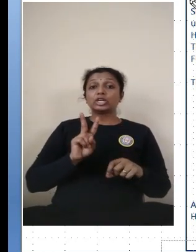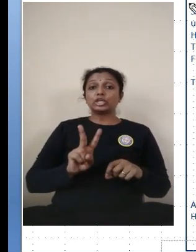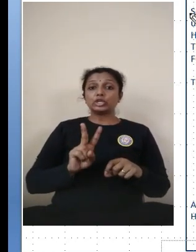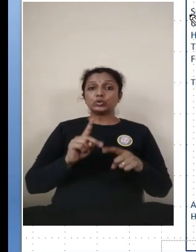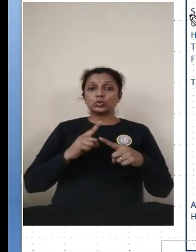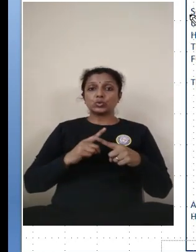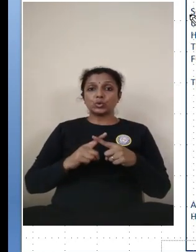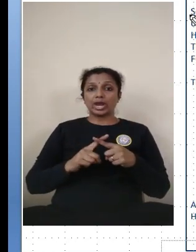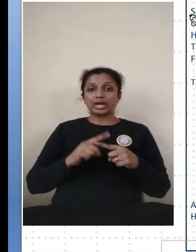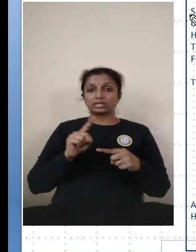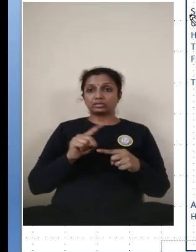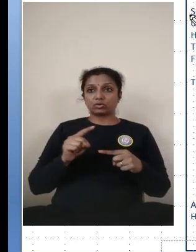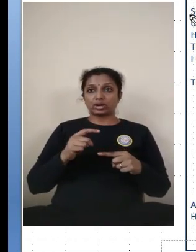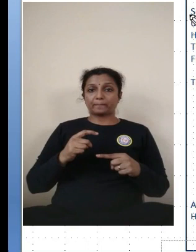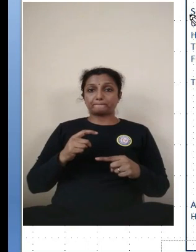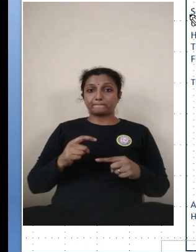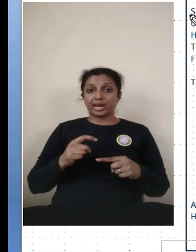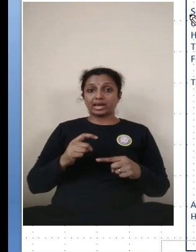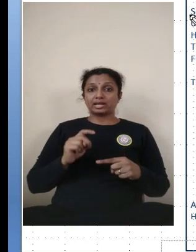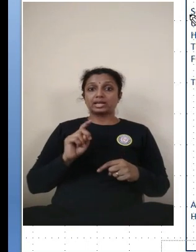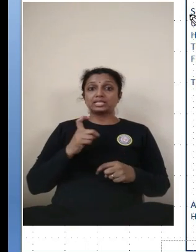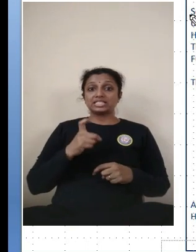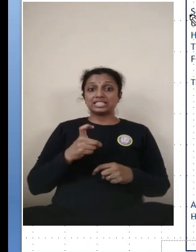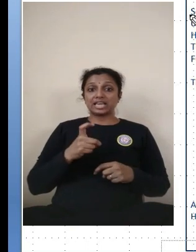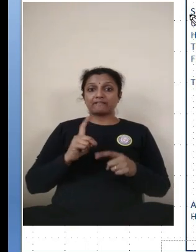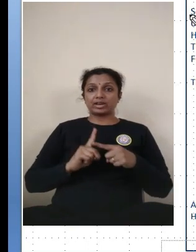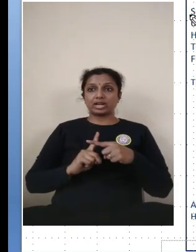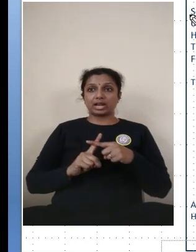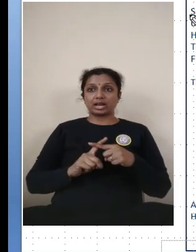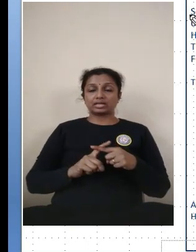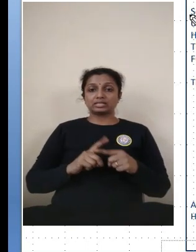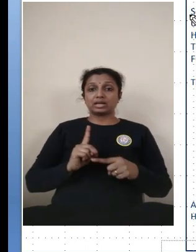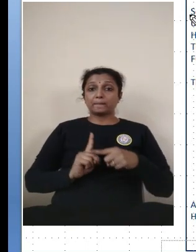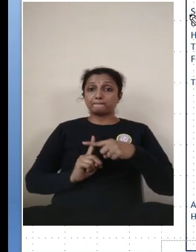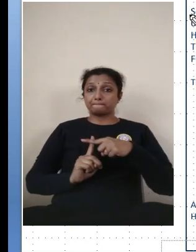formula. Solving the quadratic equation